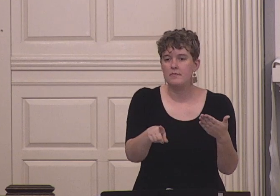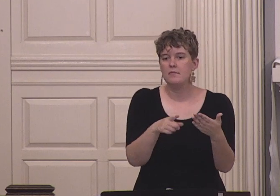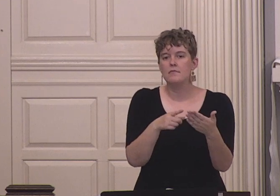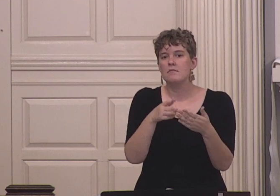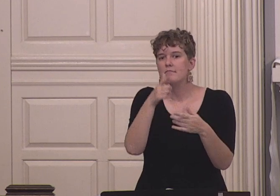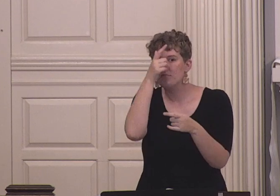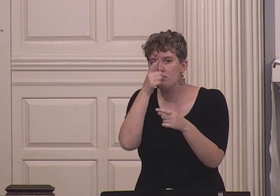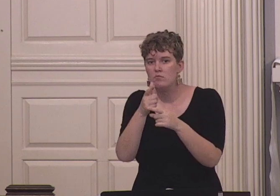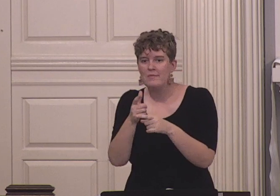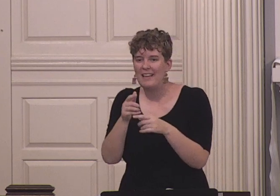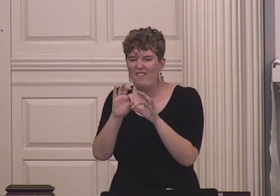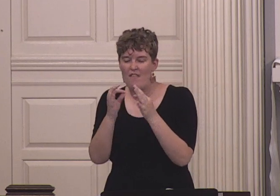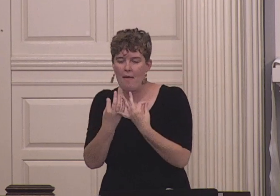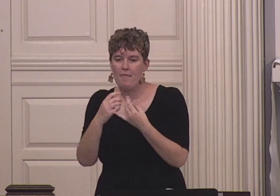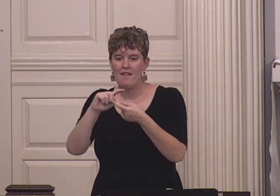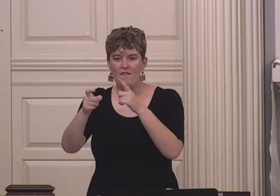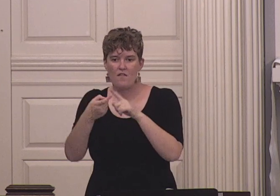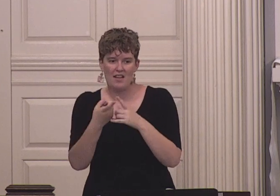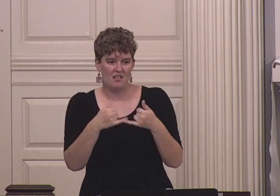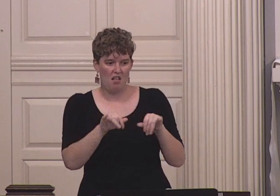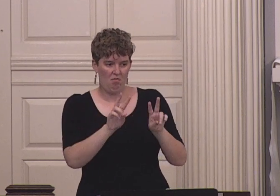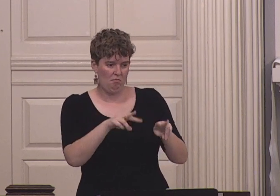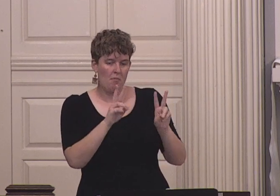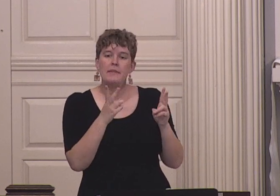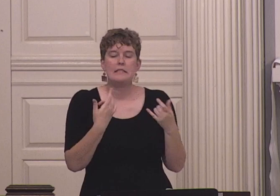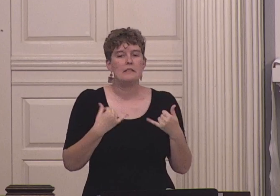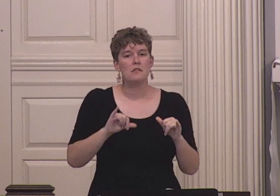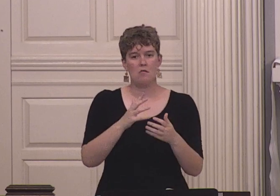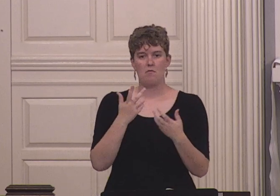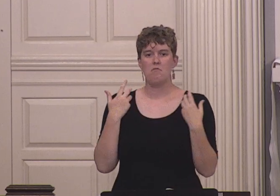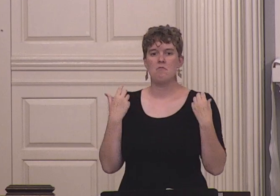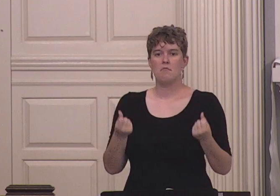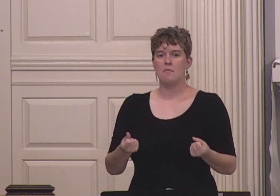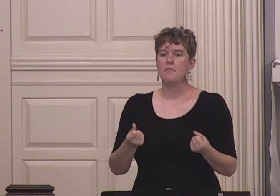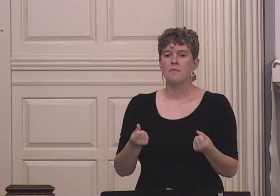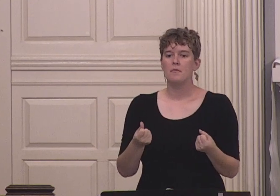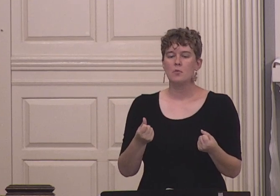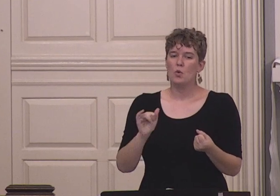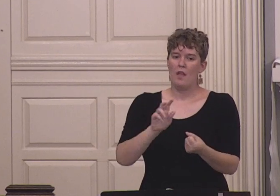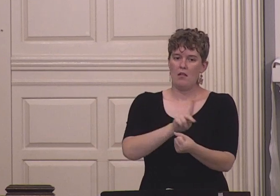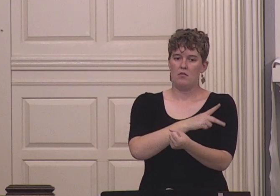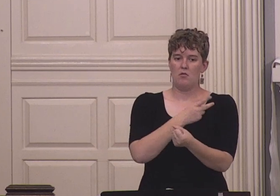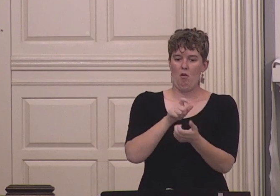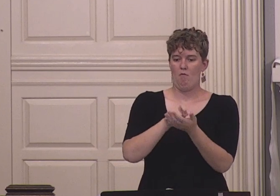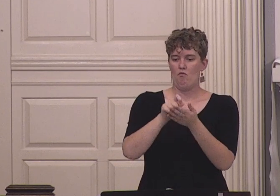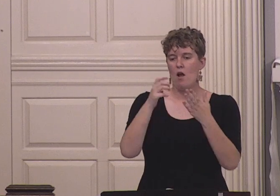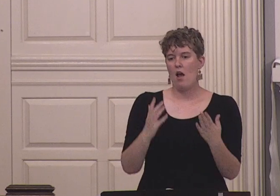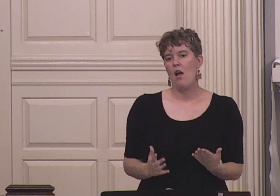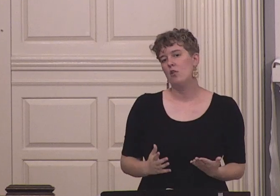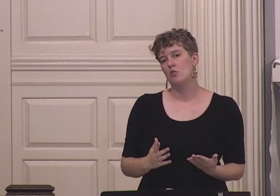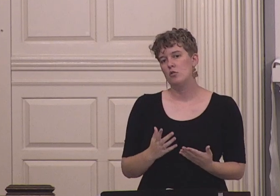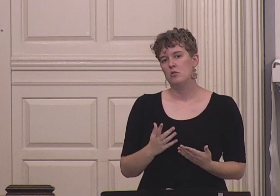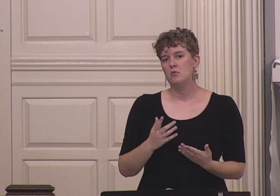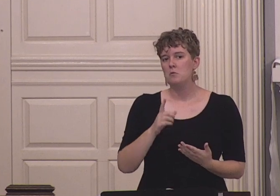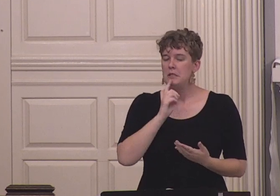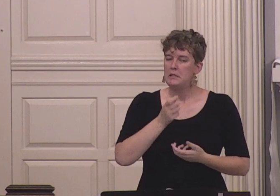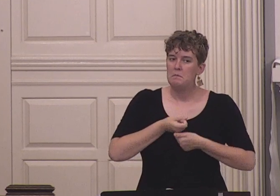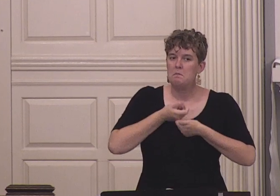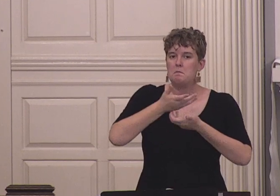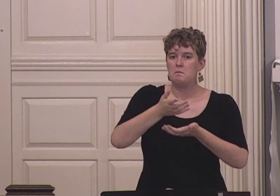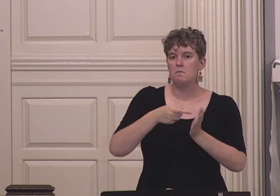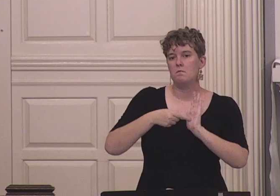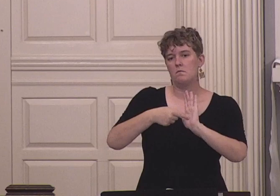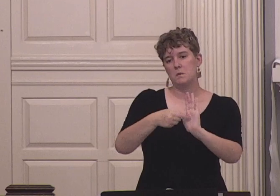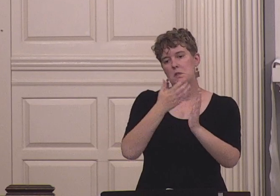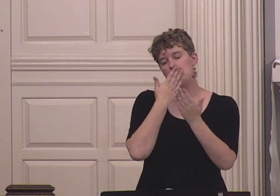same boldness that the psalmist is giving us a wonderful and eloquent example. In